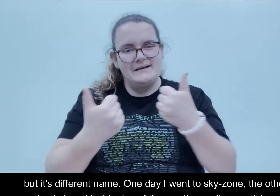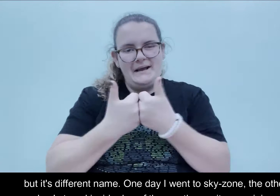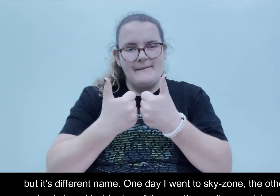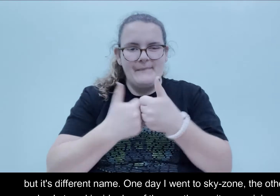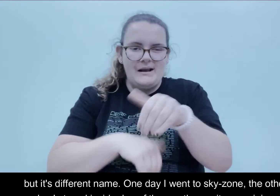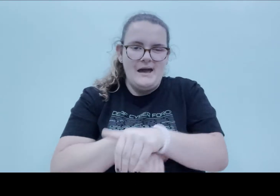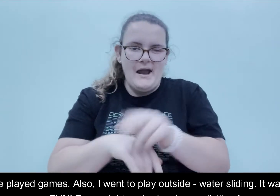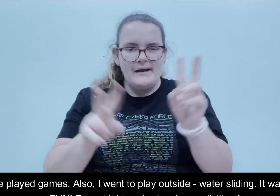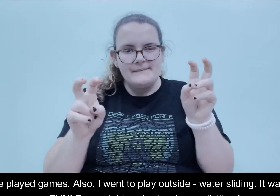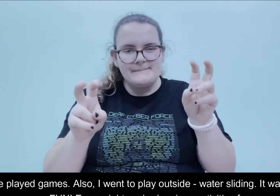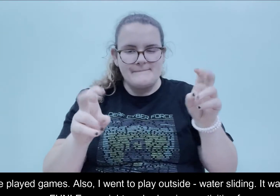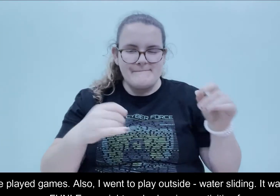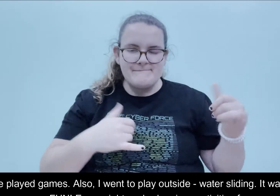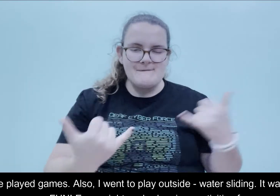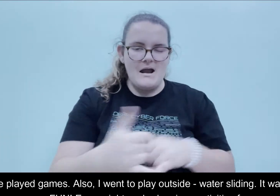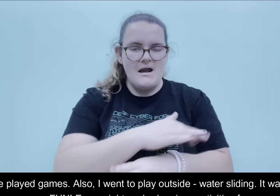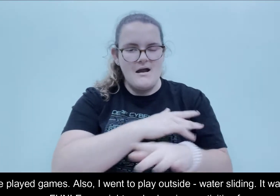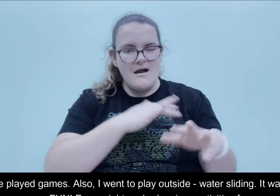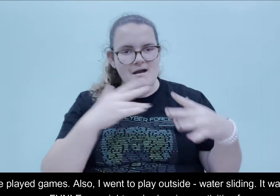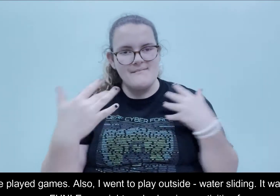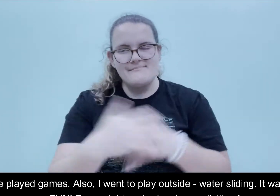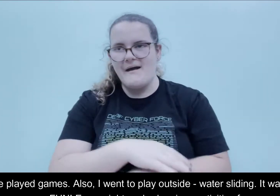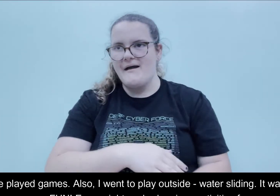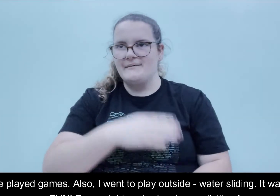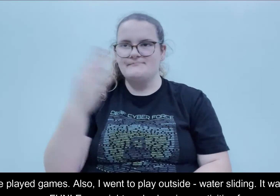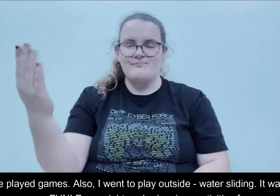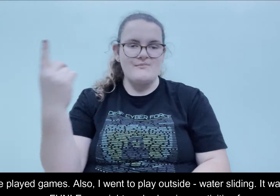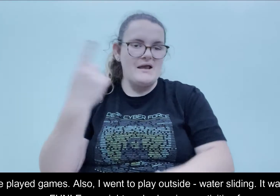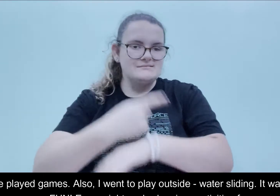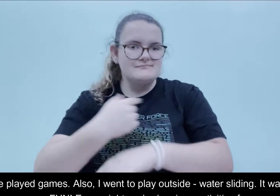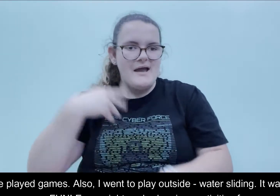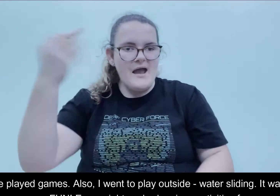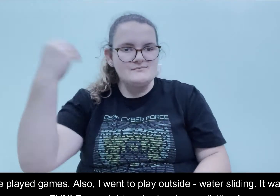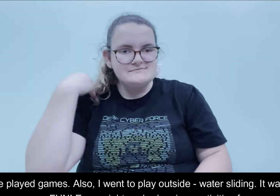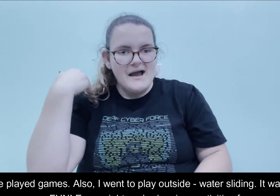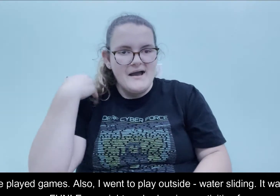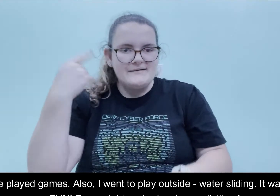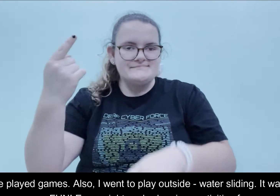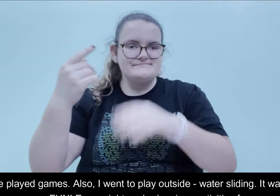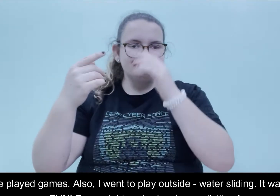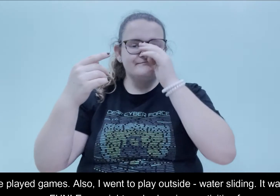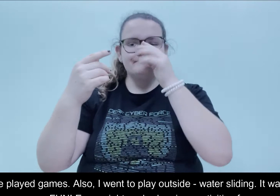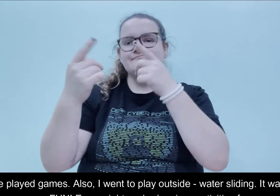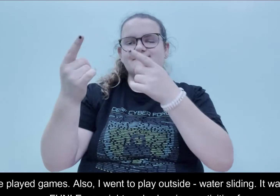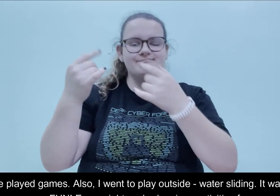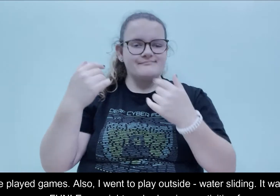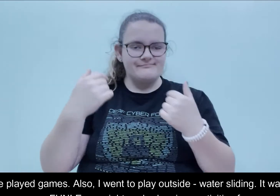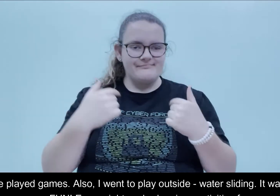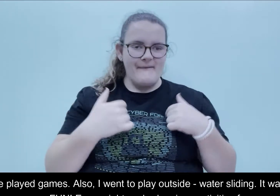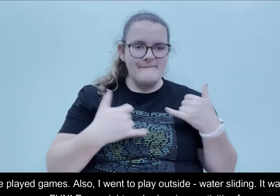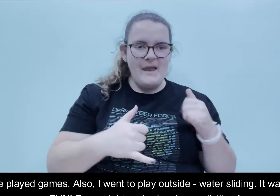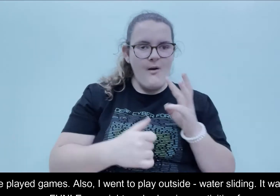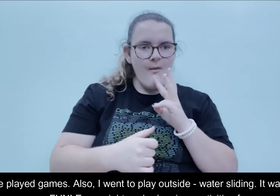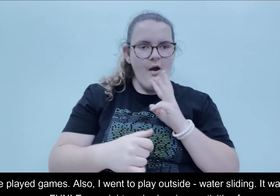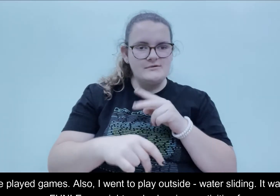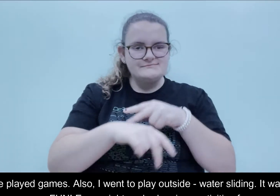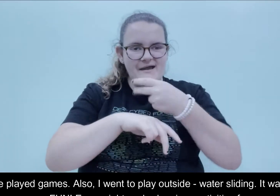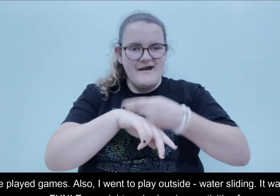we just stayed inside because like one day it was raining, so we had like a game night where we all played together. And then the next day we'd get to go